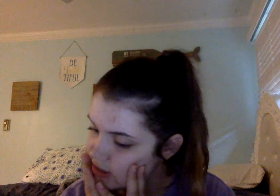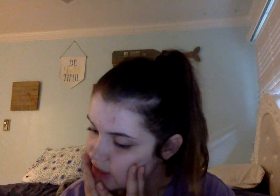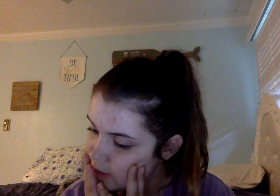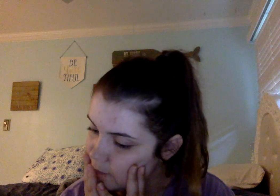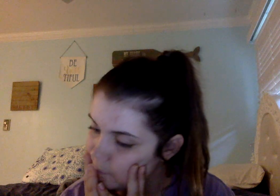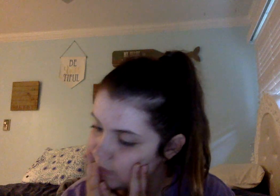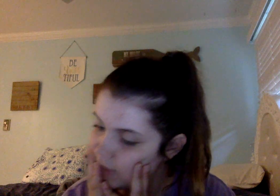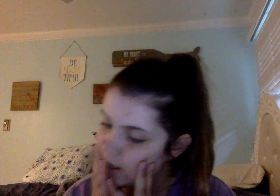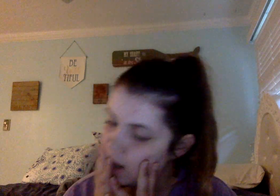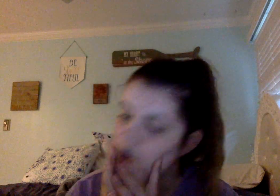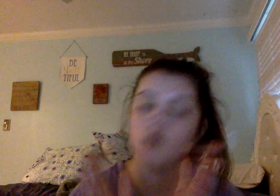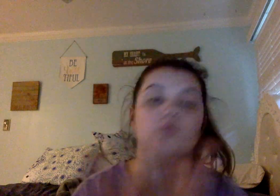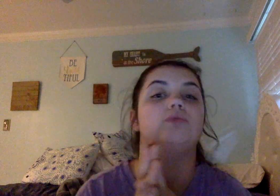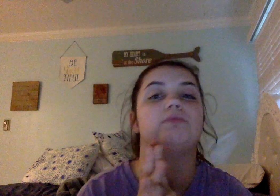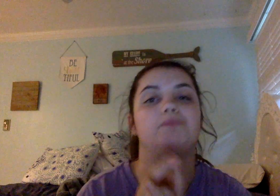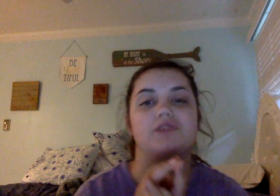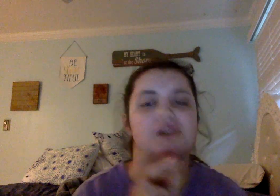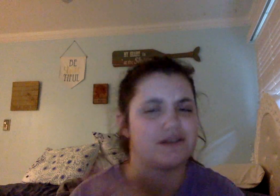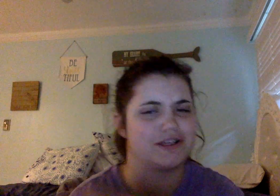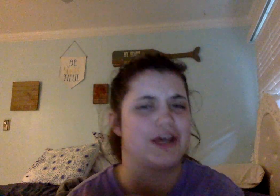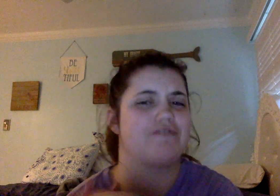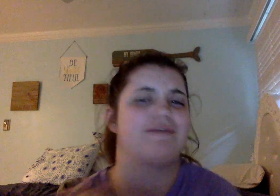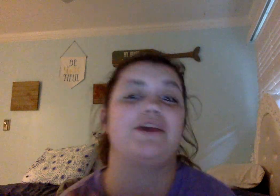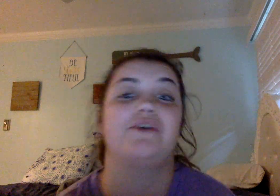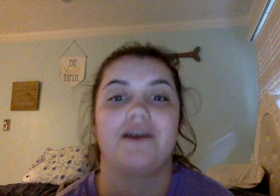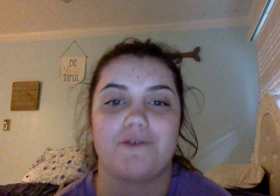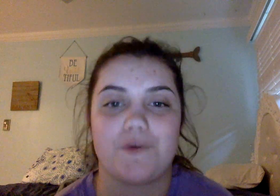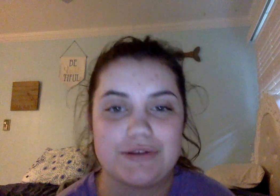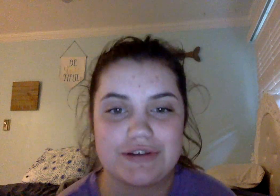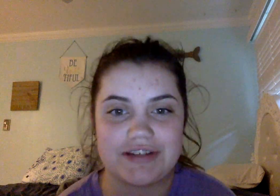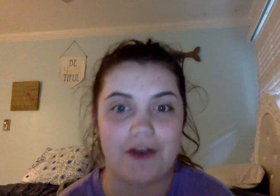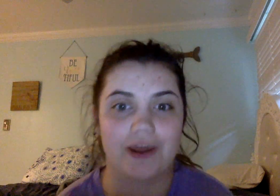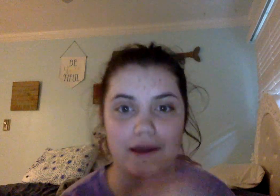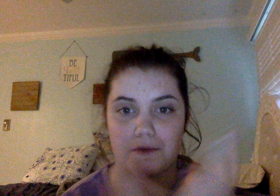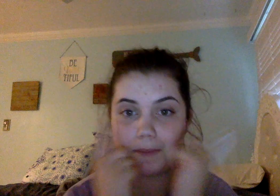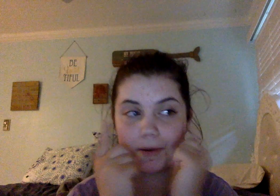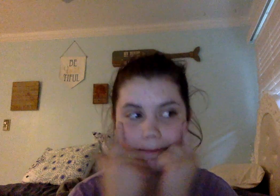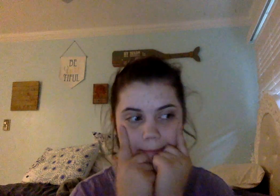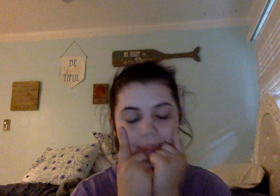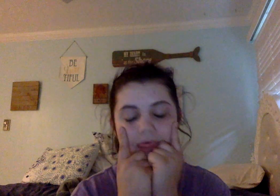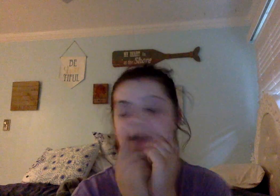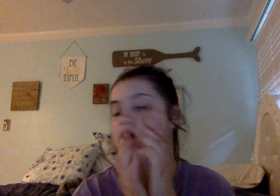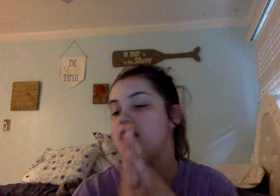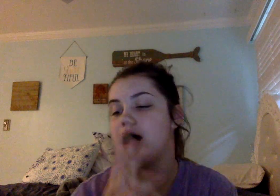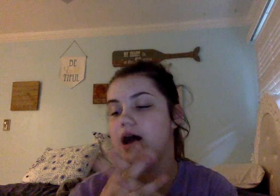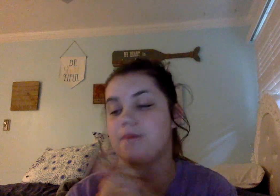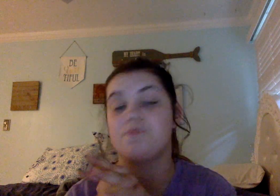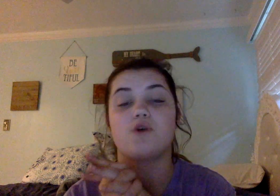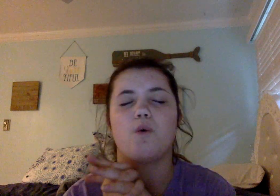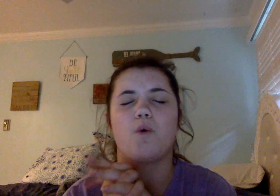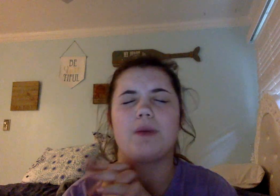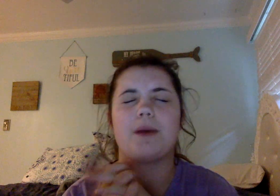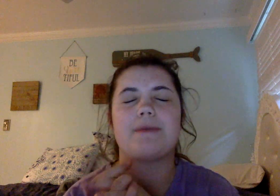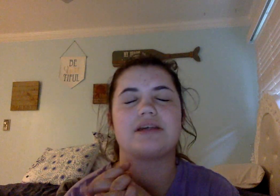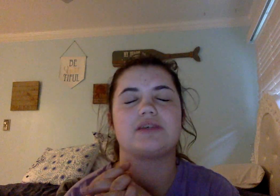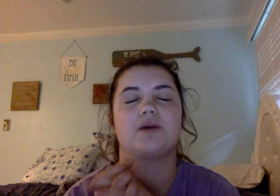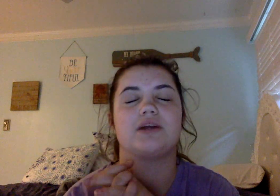see. Ooh, sorry, I was looking at my note card. I wrote these all down. I can't remember them. One of my biggest ones is